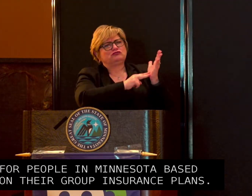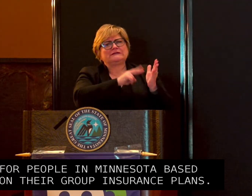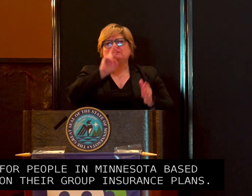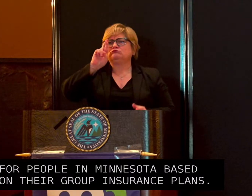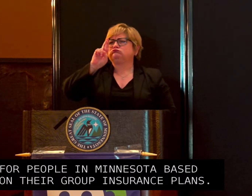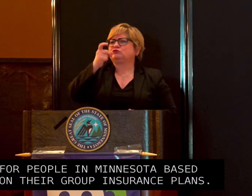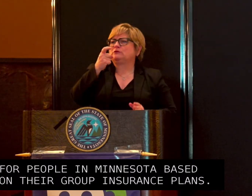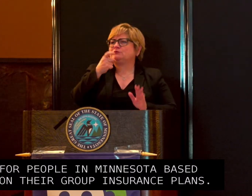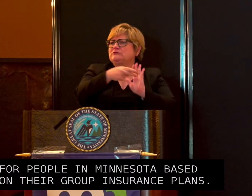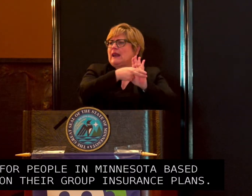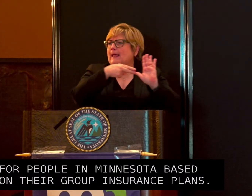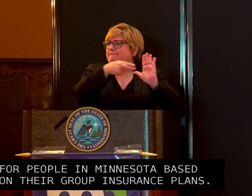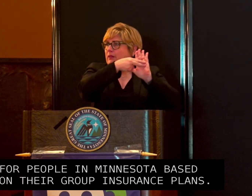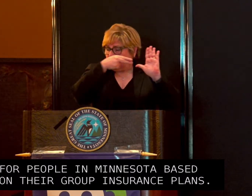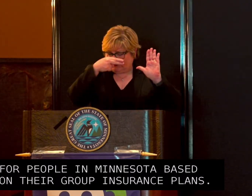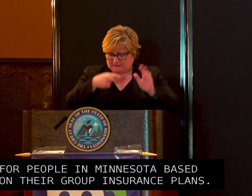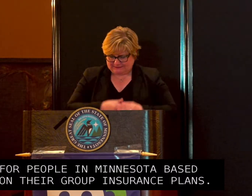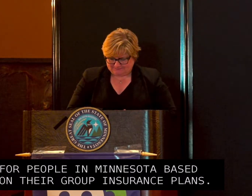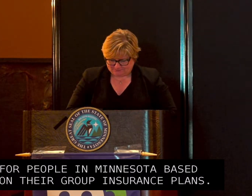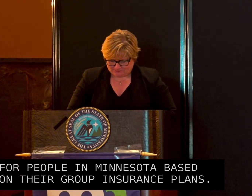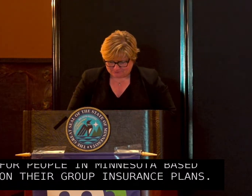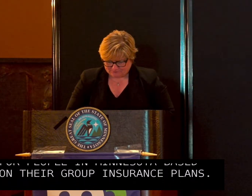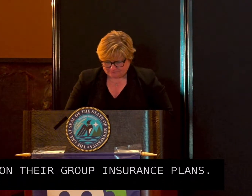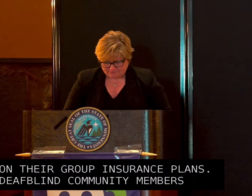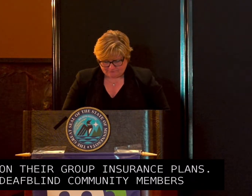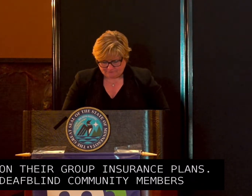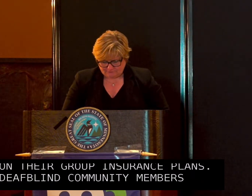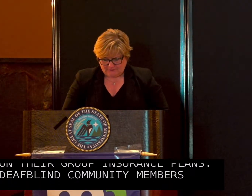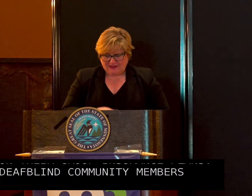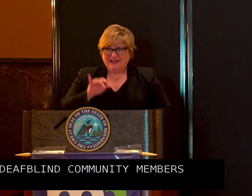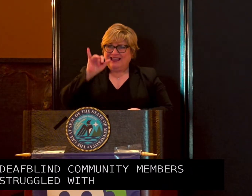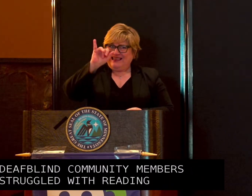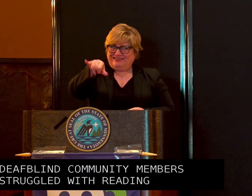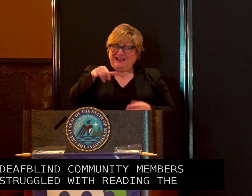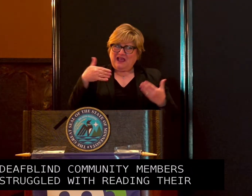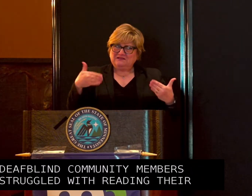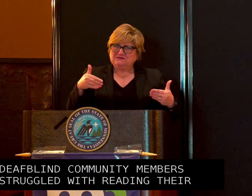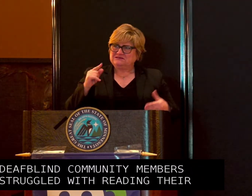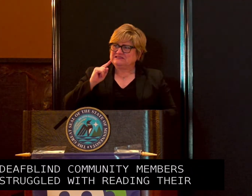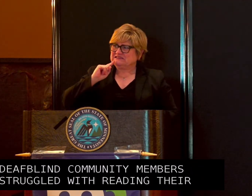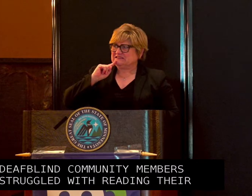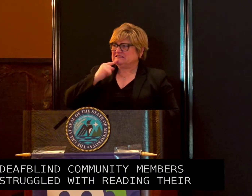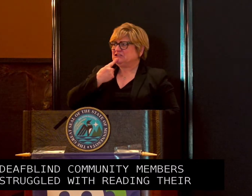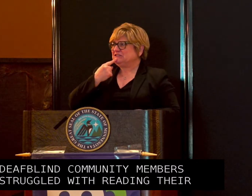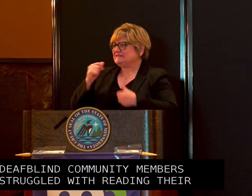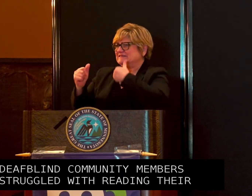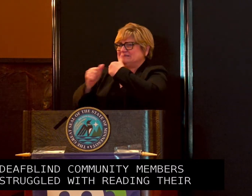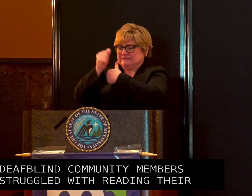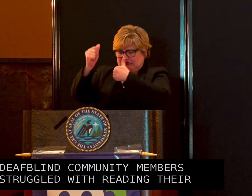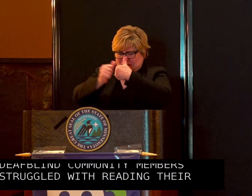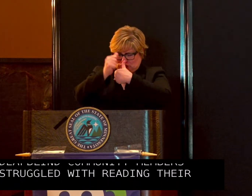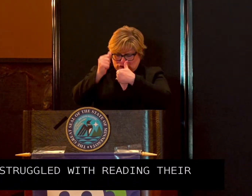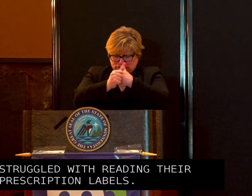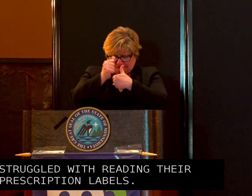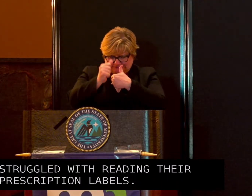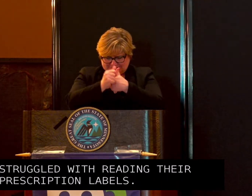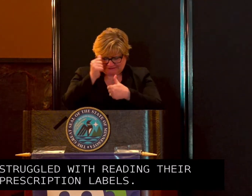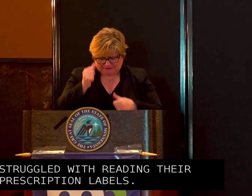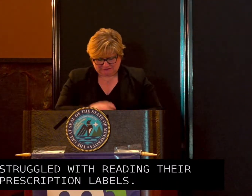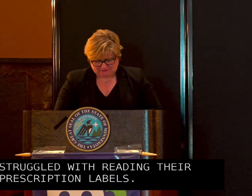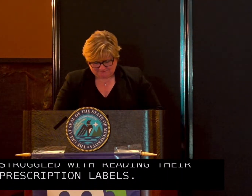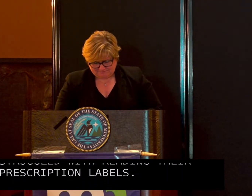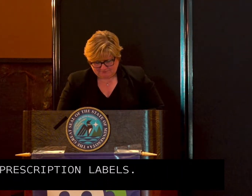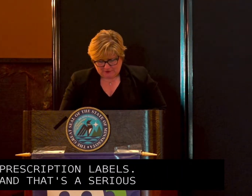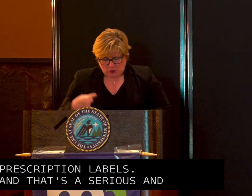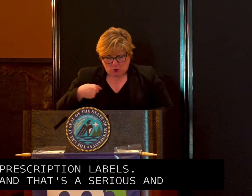Deafblind community members struggled with reading their prescription labels. And that's a serious and